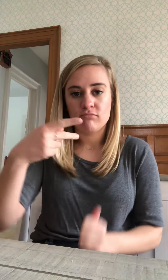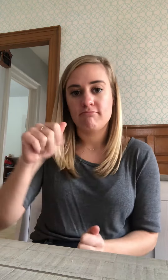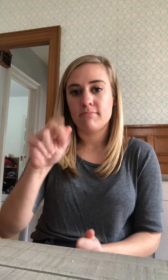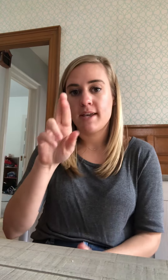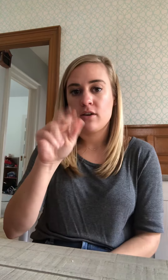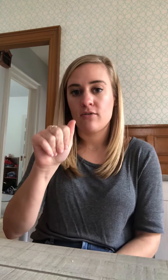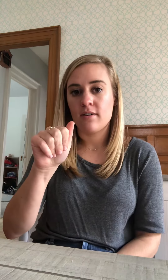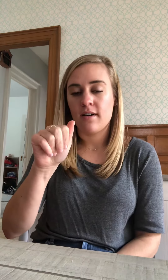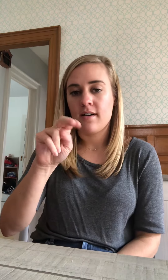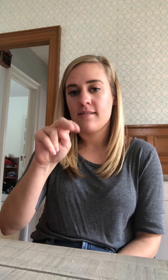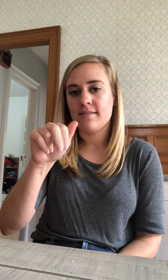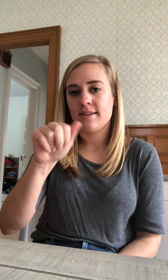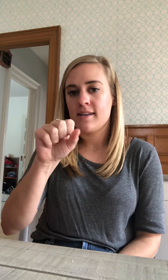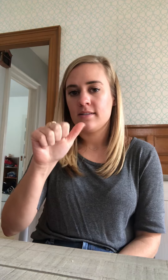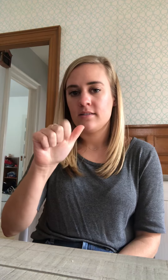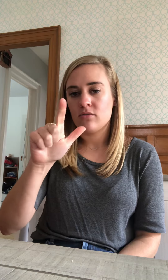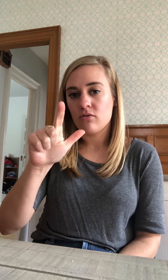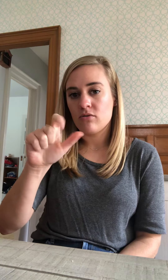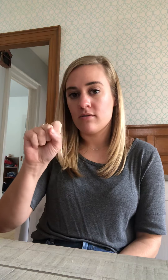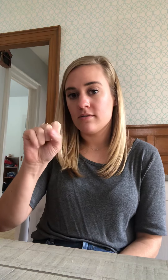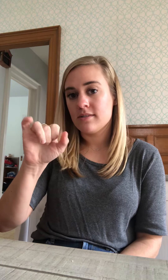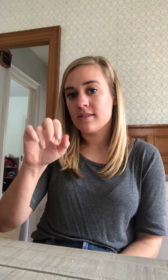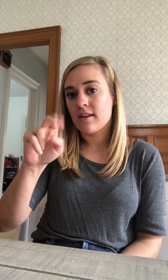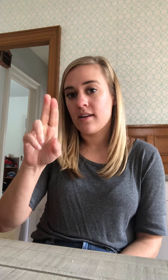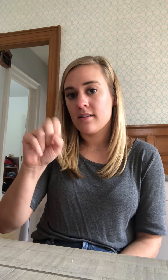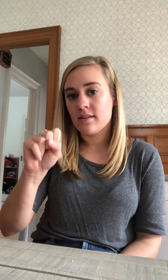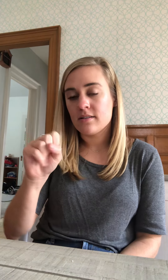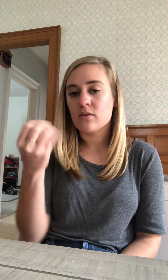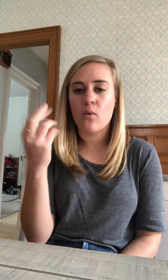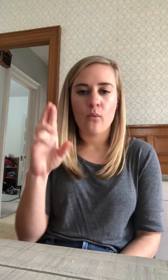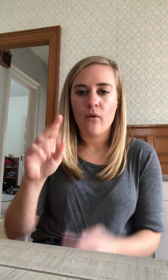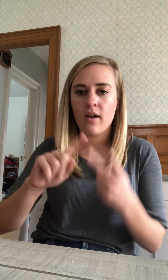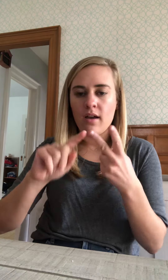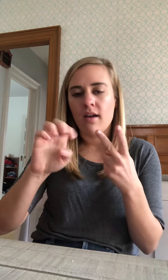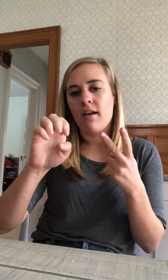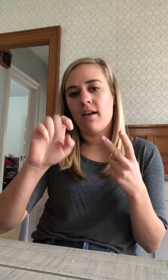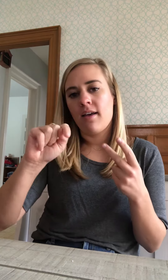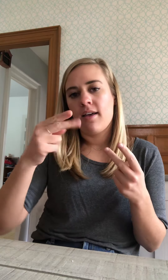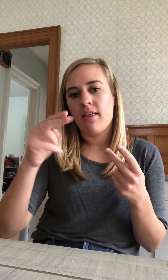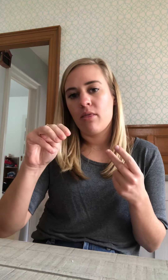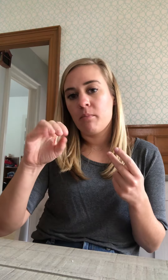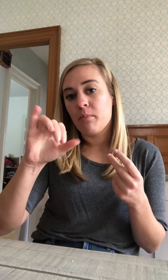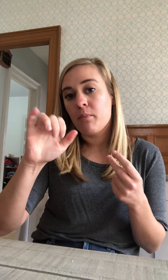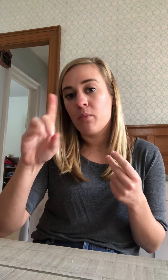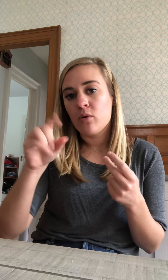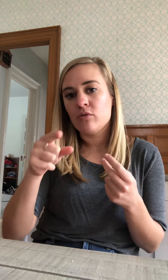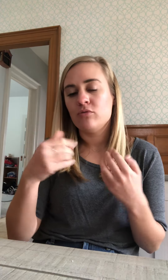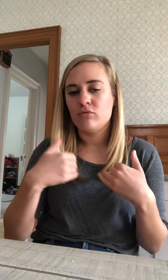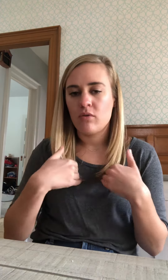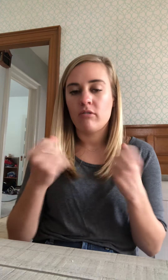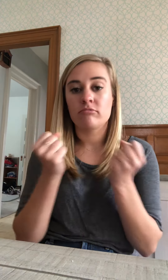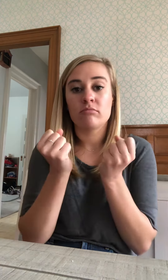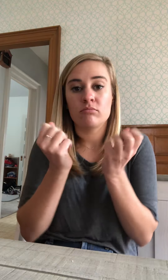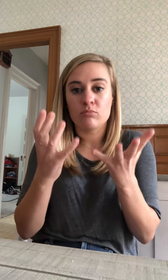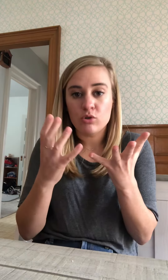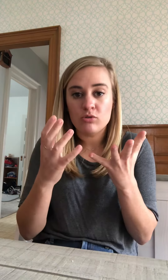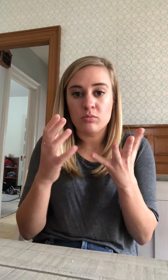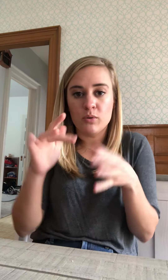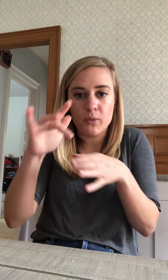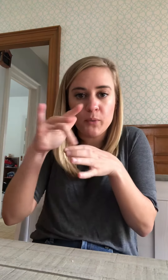more in the case of ethmoid sinuses, where there's multiple small sinus cavities in the area of the